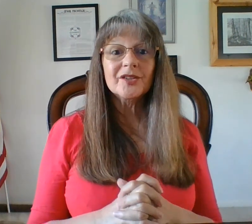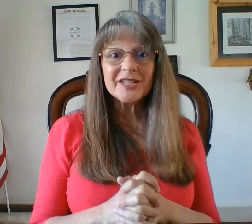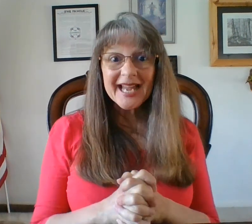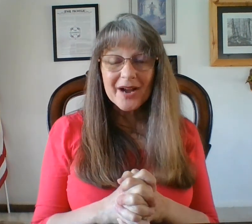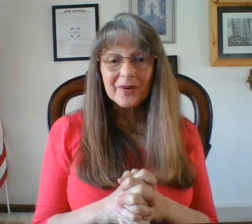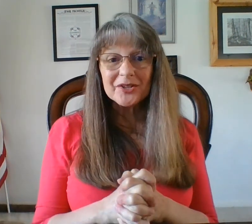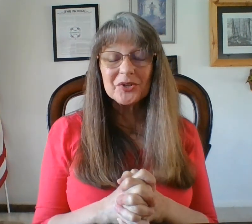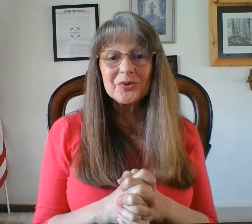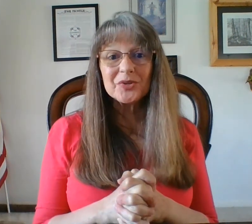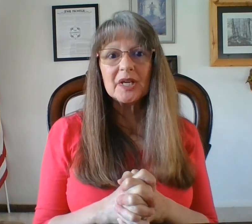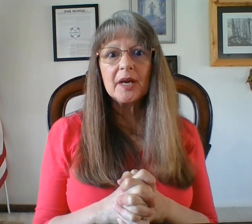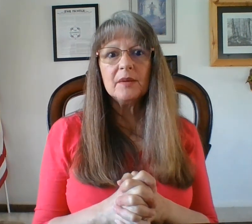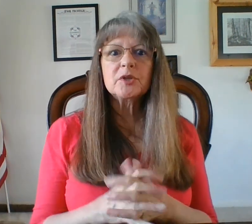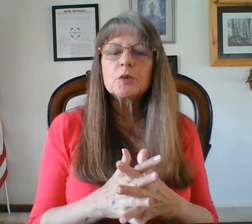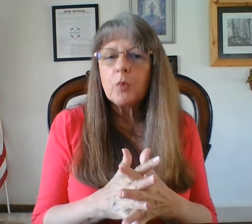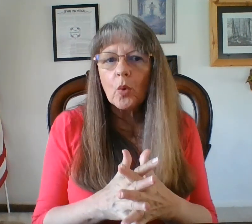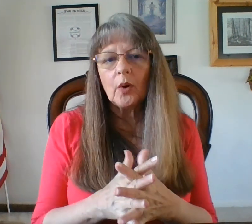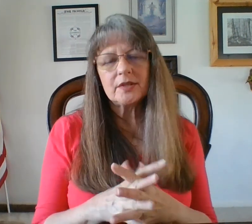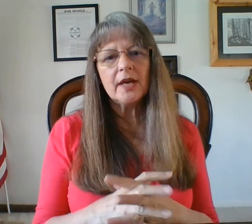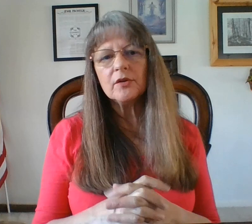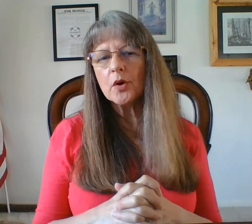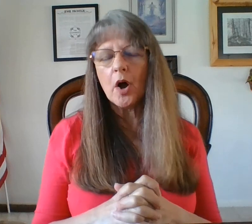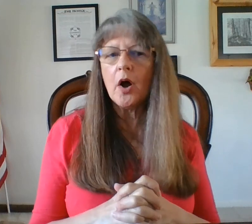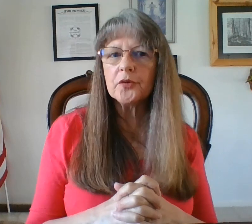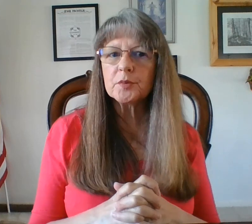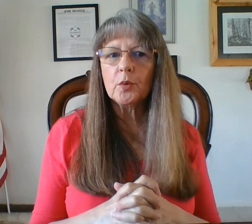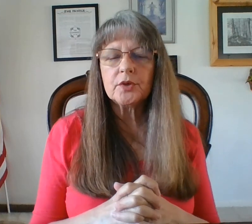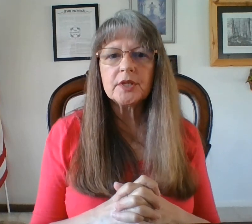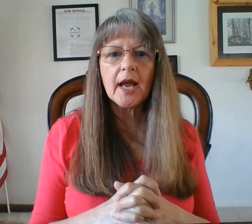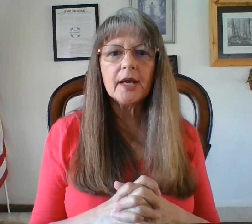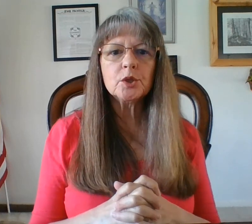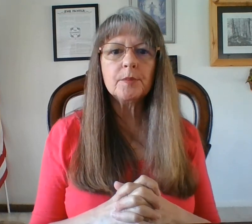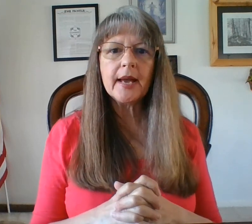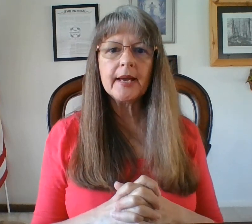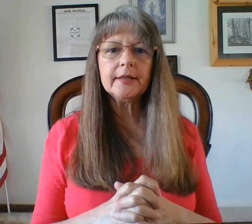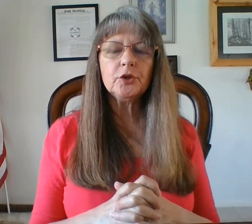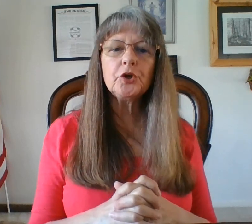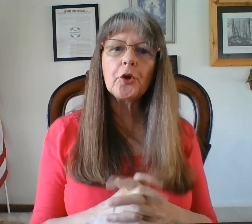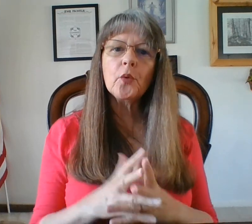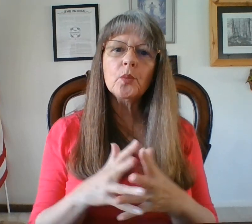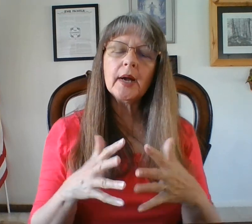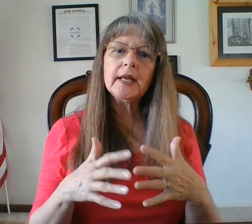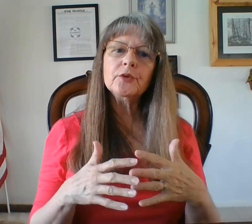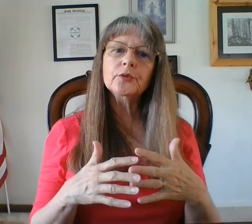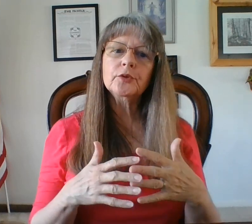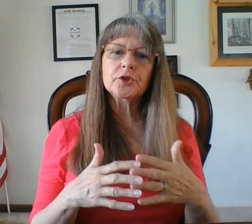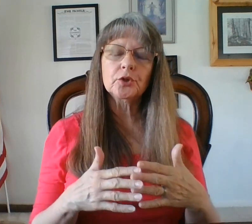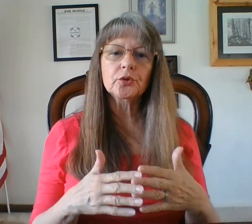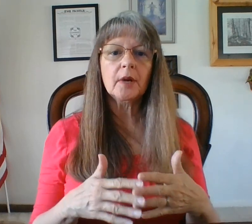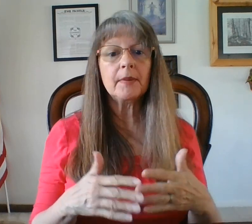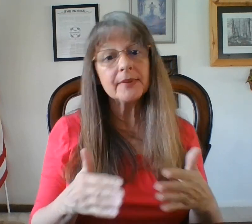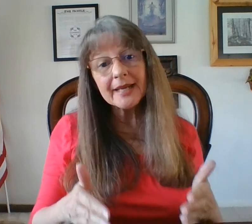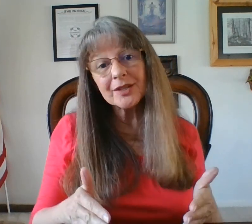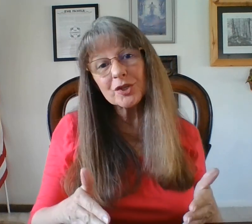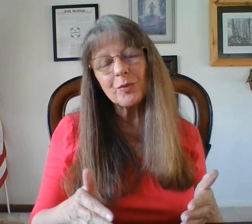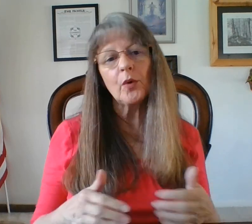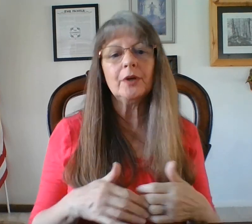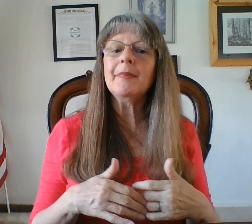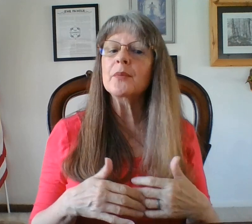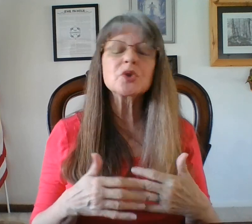So today I want to do some sports. I don't know all the sports signs, but either the children are going to be playing the sport, or you might just